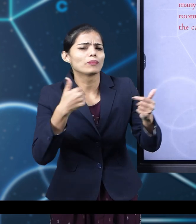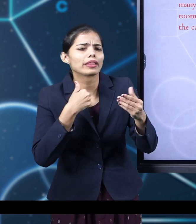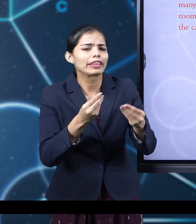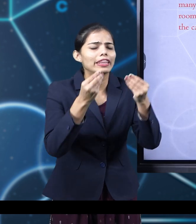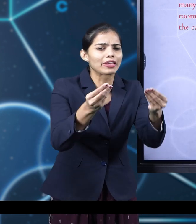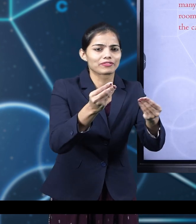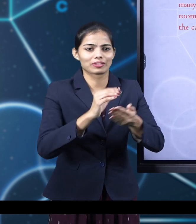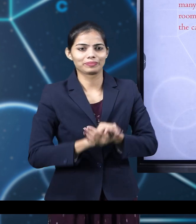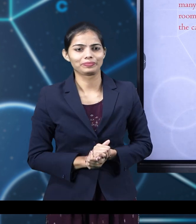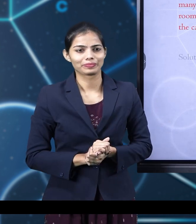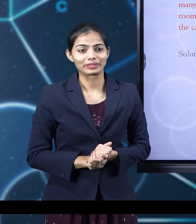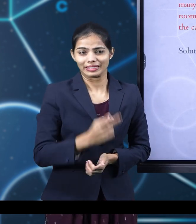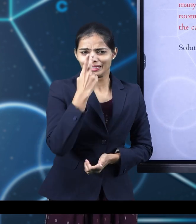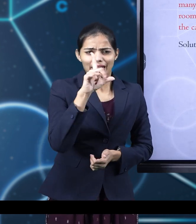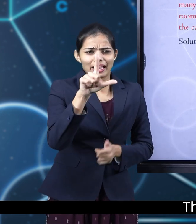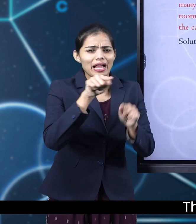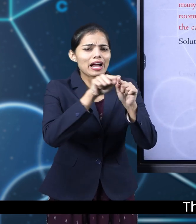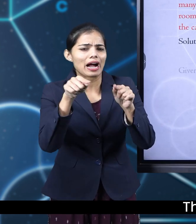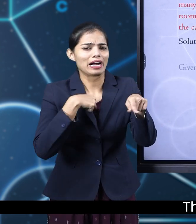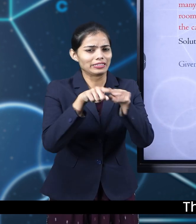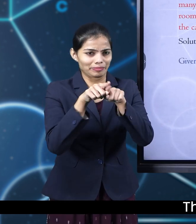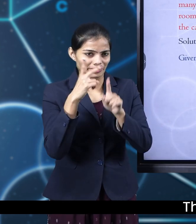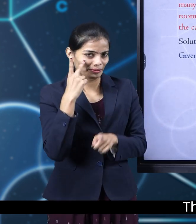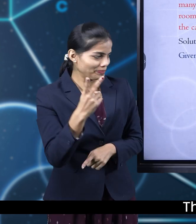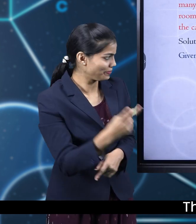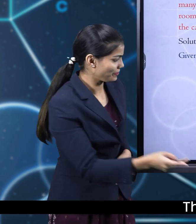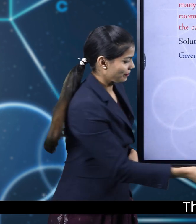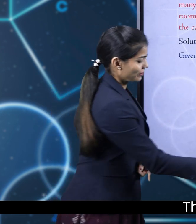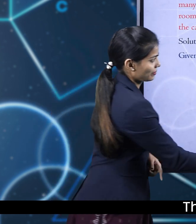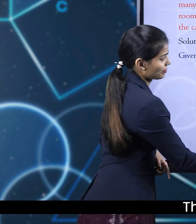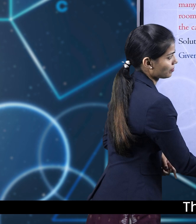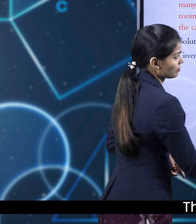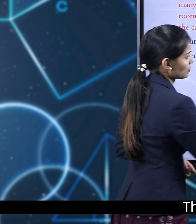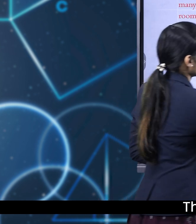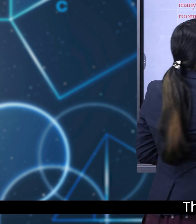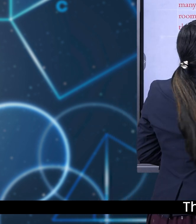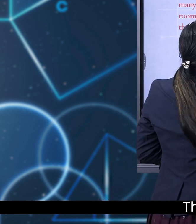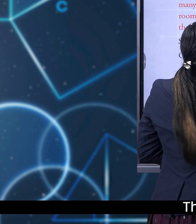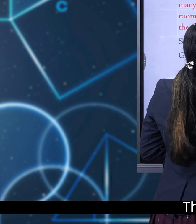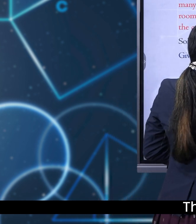Solution. Given the length of the room is equal to 8 meter.